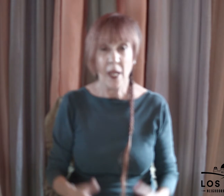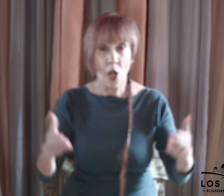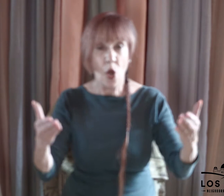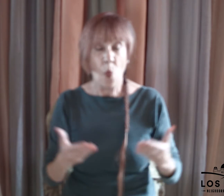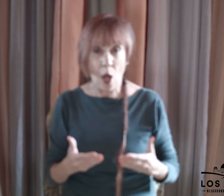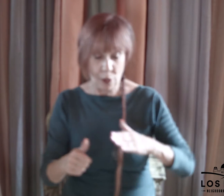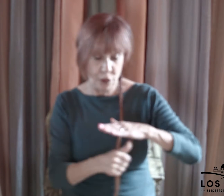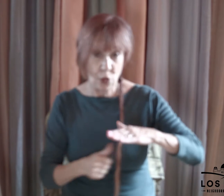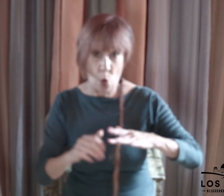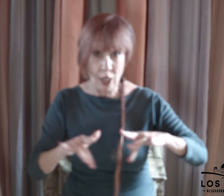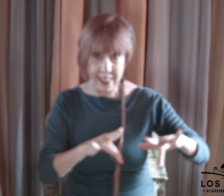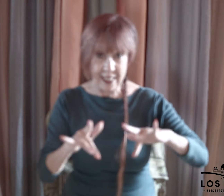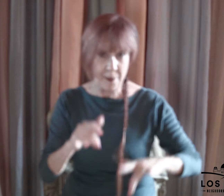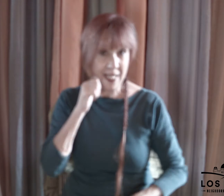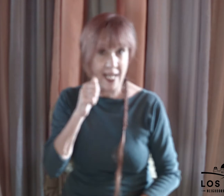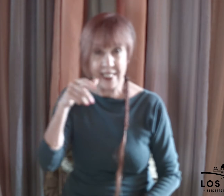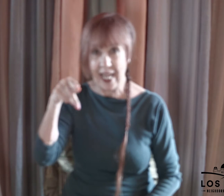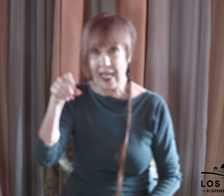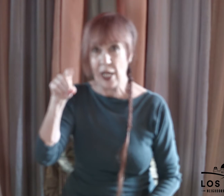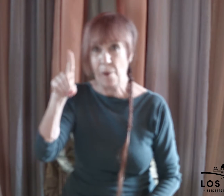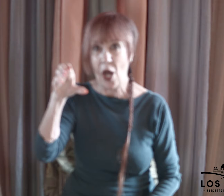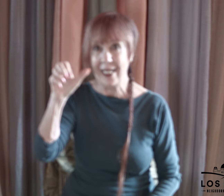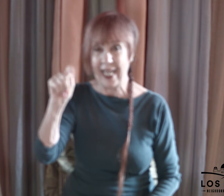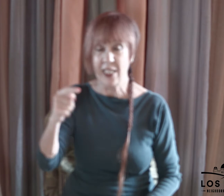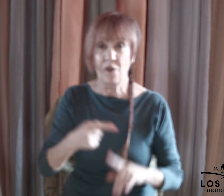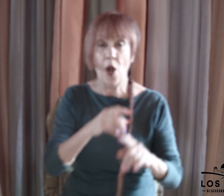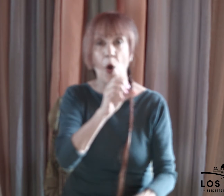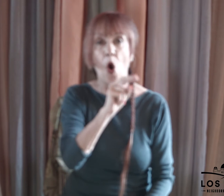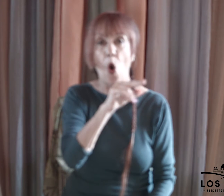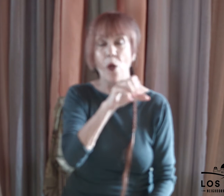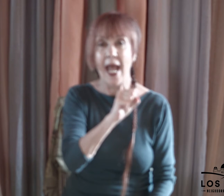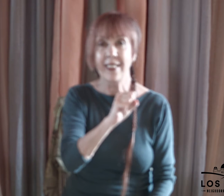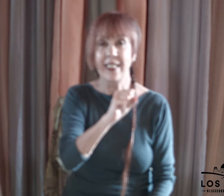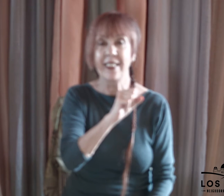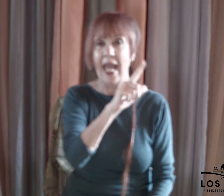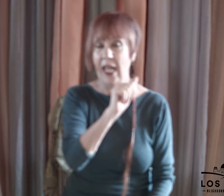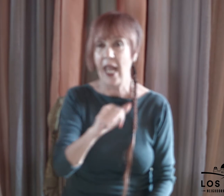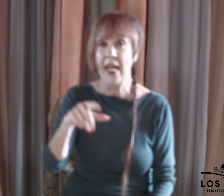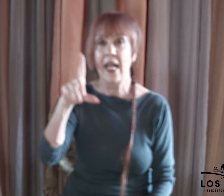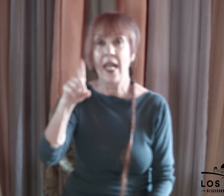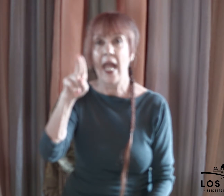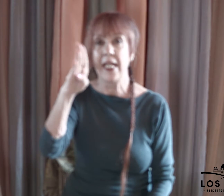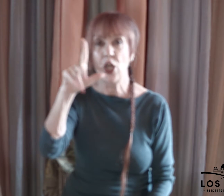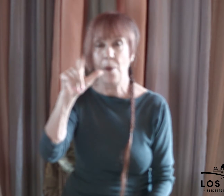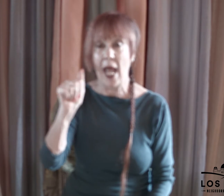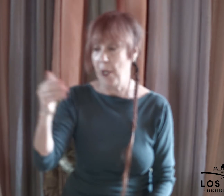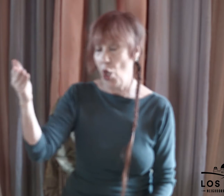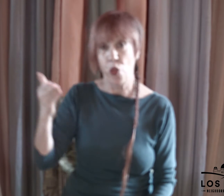Welcome to the Quarantine Tapes, a daily podcast from Onassis LA and Dublab. Hosted by Paul Holdengräber, this series chronicles